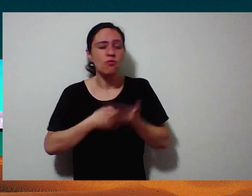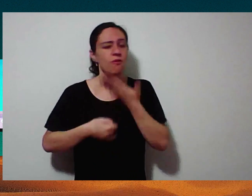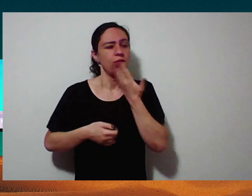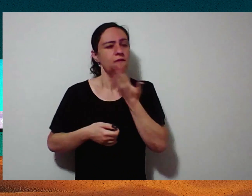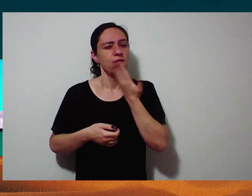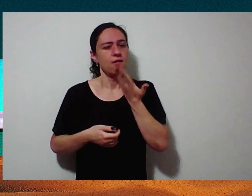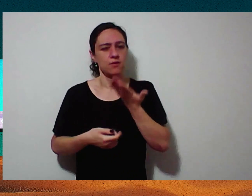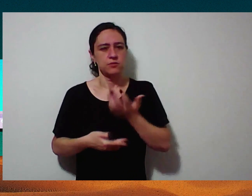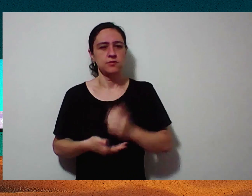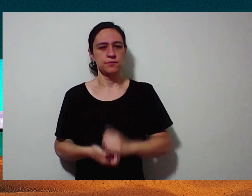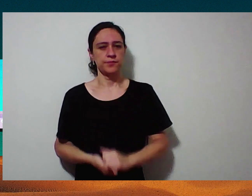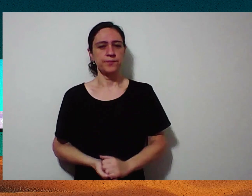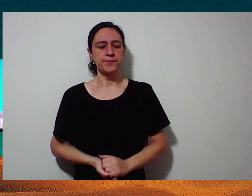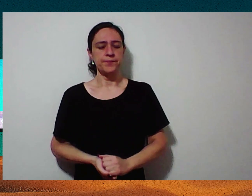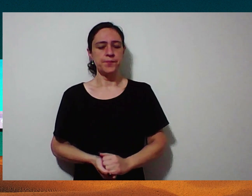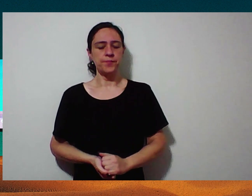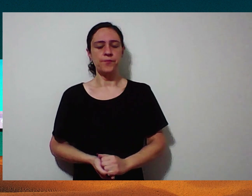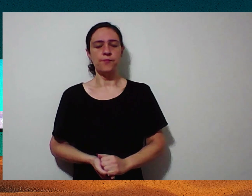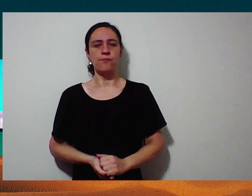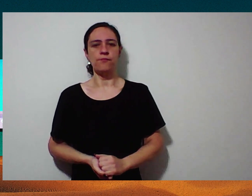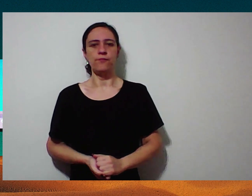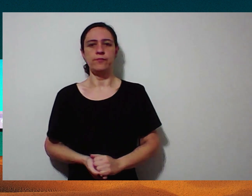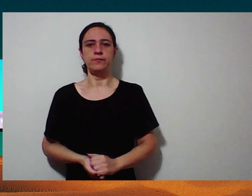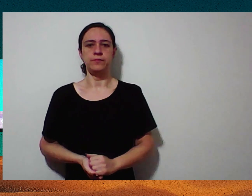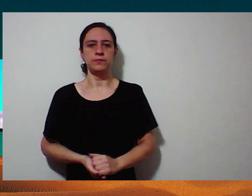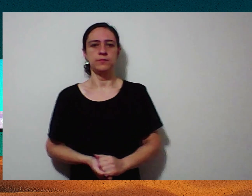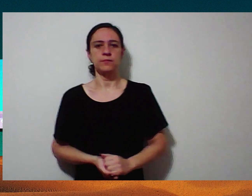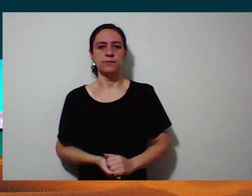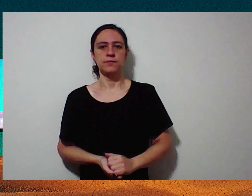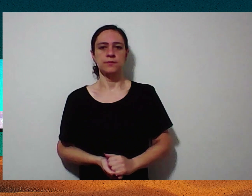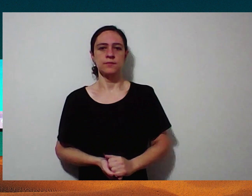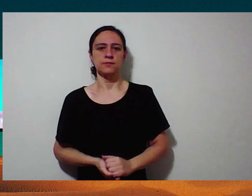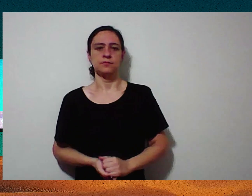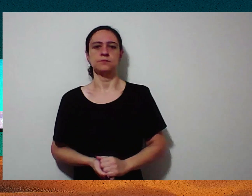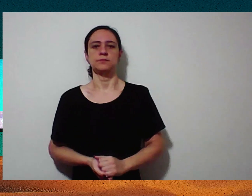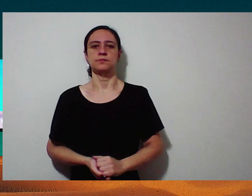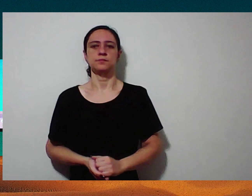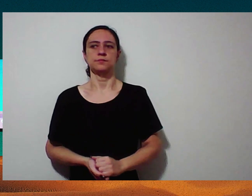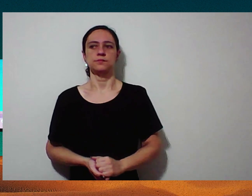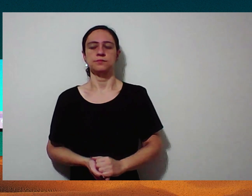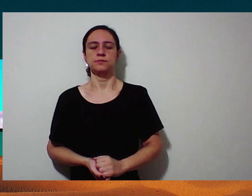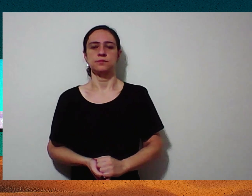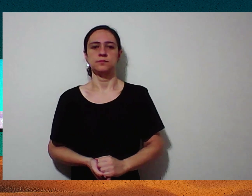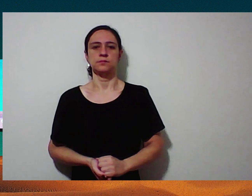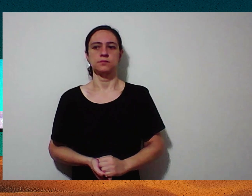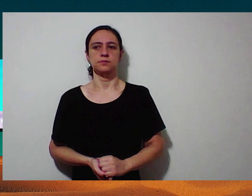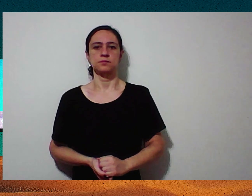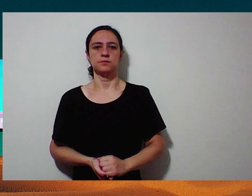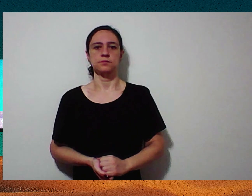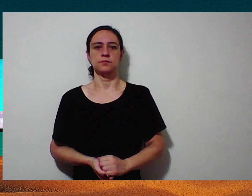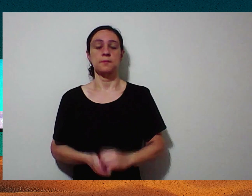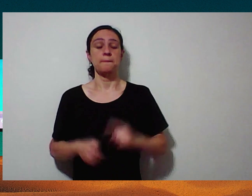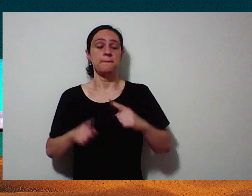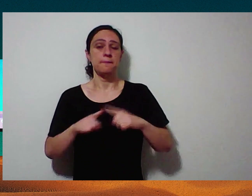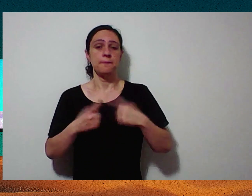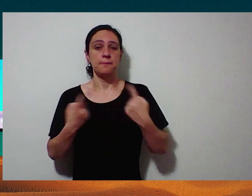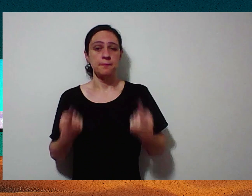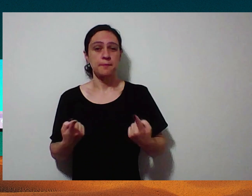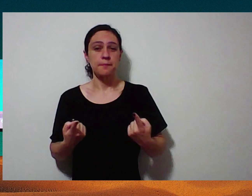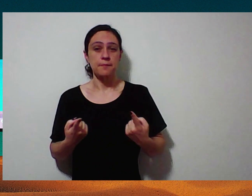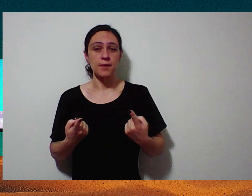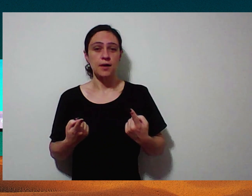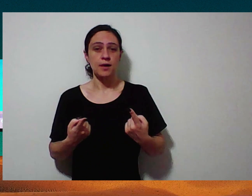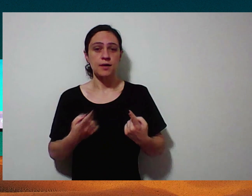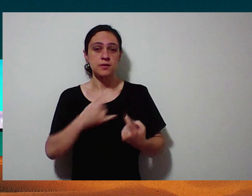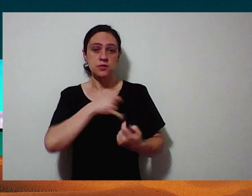to new converts to start reading the Bible through the Gospel of John because it's very simple. Mas os escritos de João são